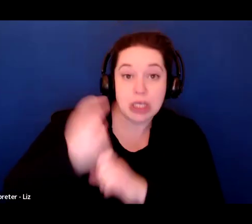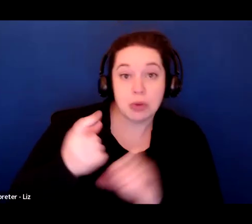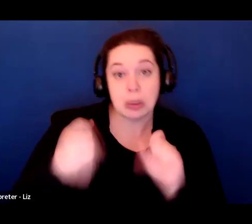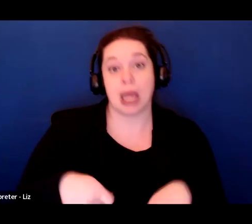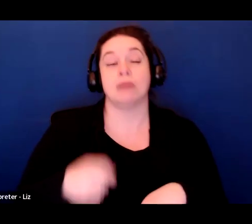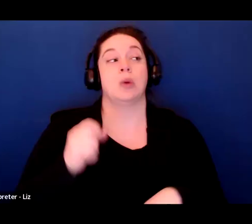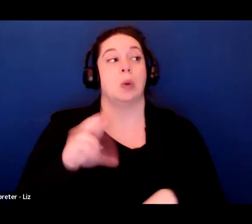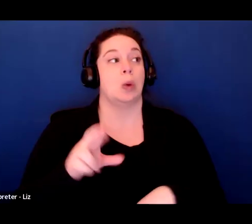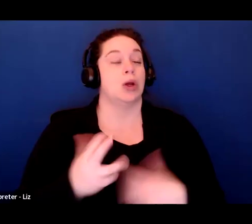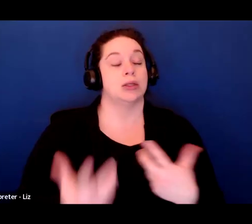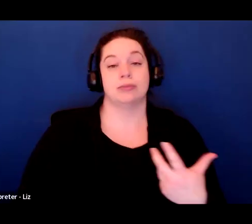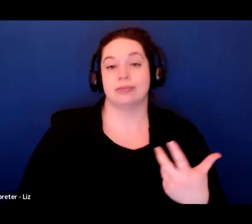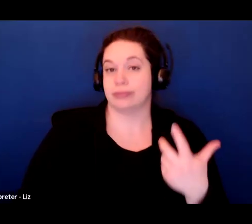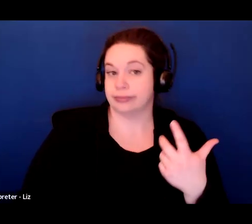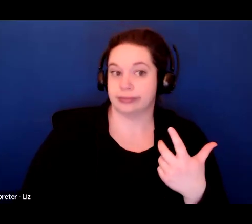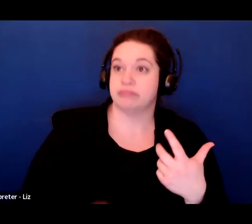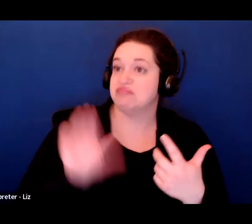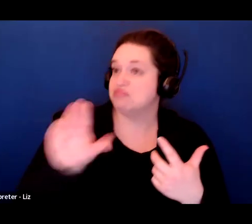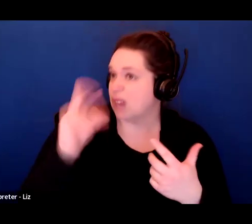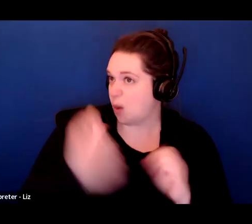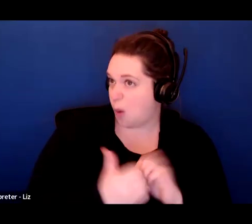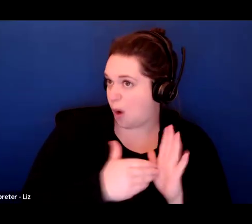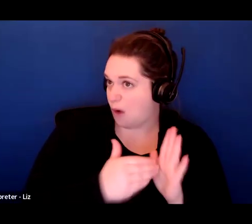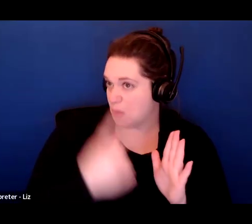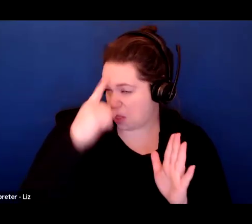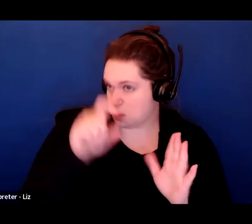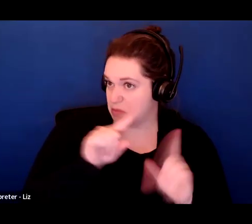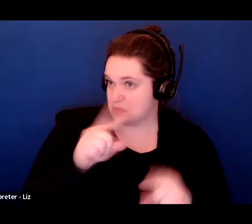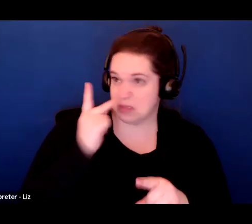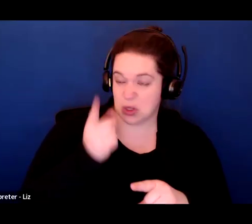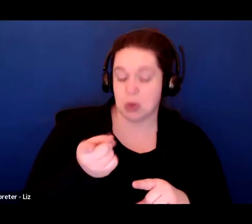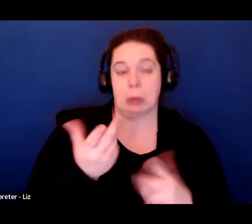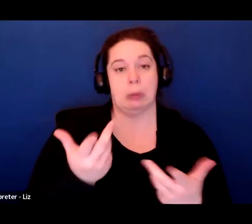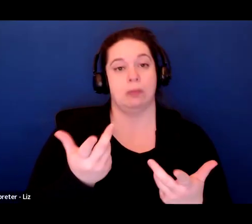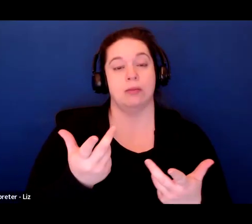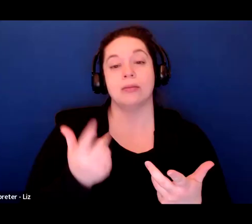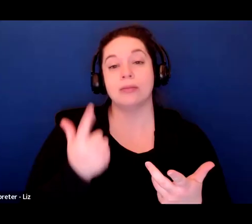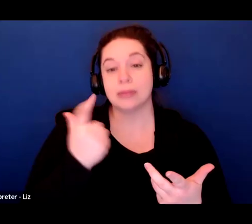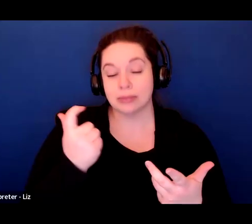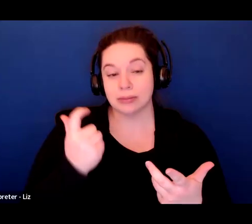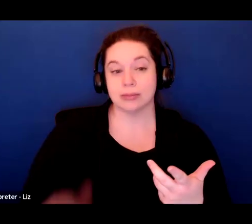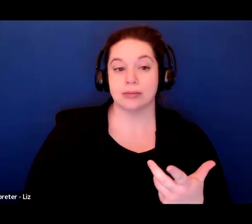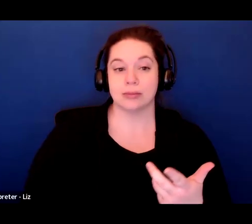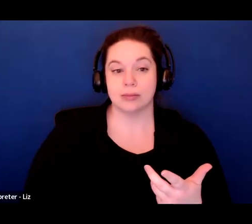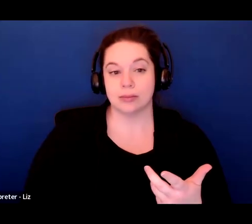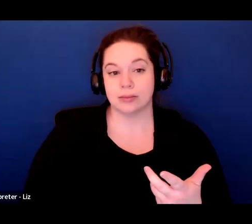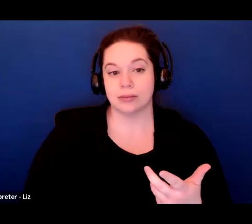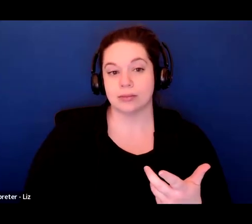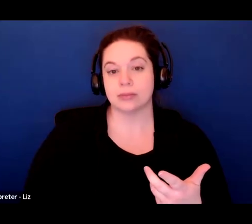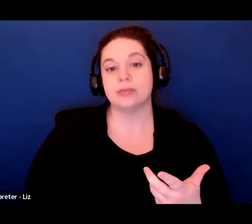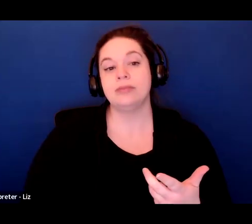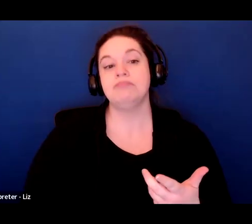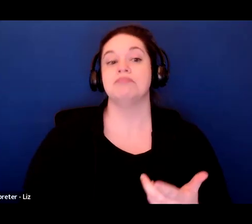be ask them, how often do you think I need to be seen? Because, they might